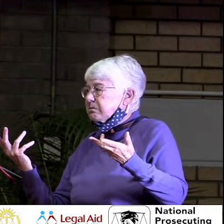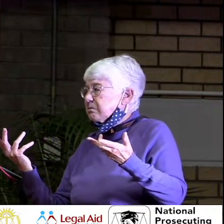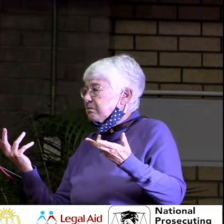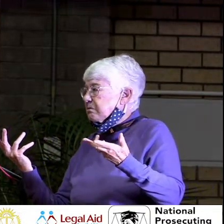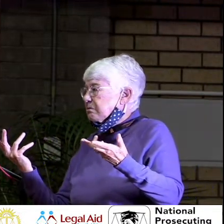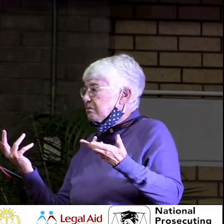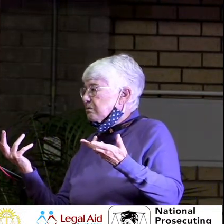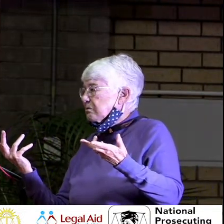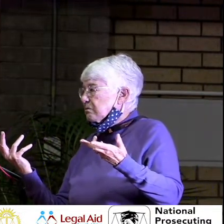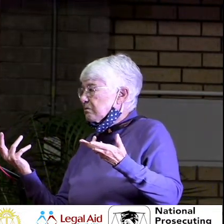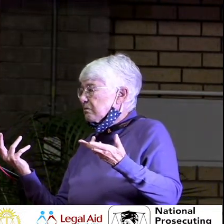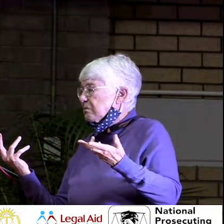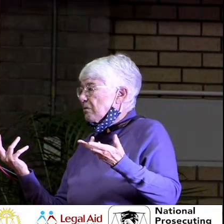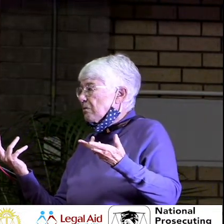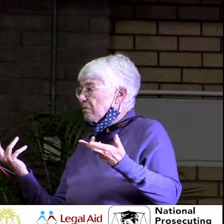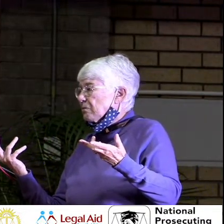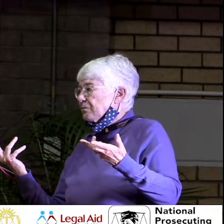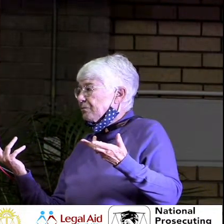the